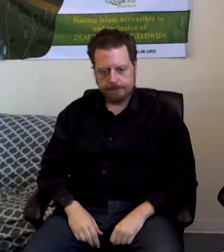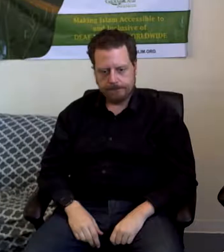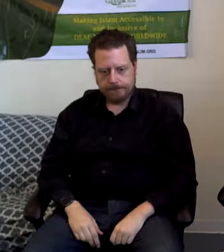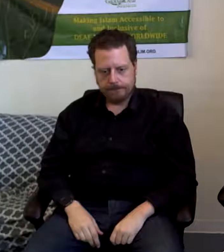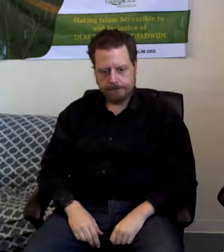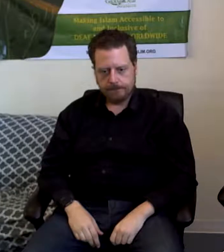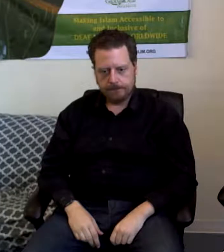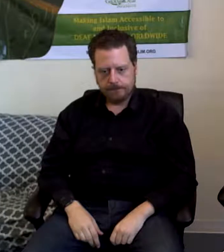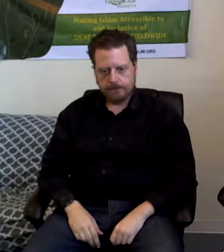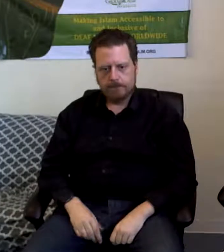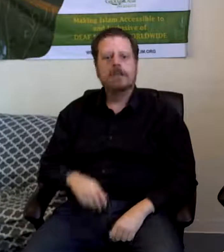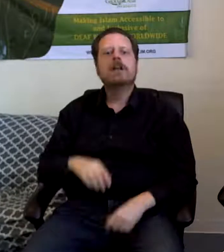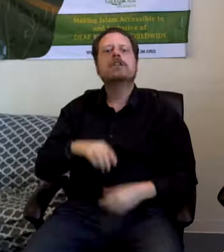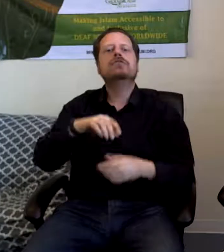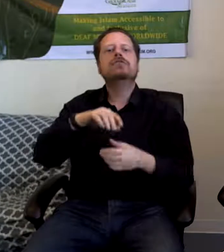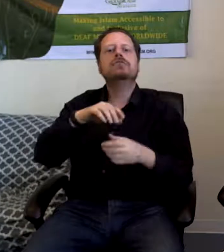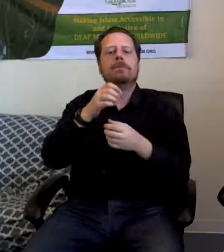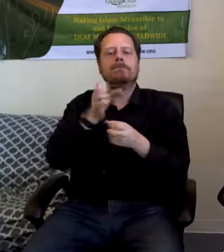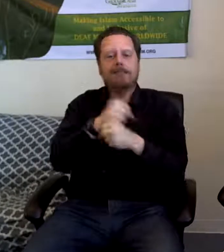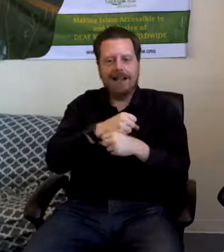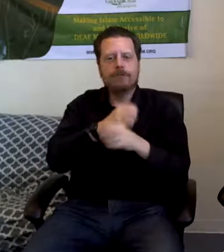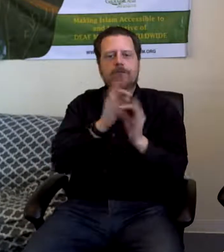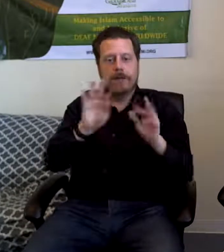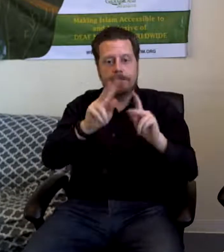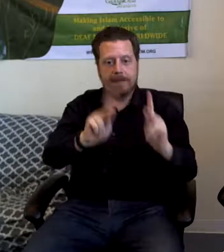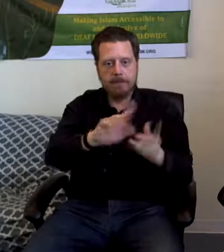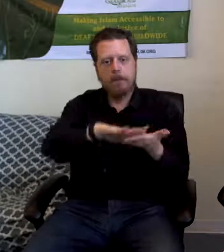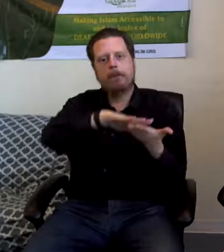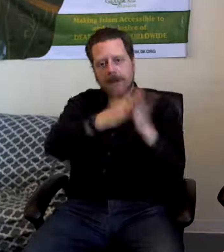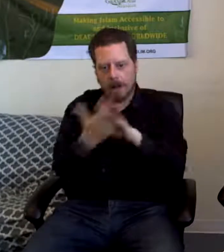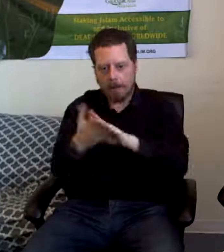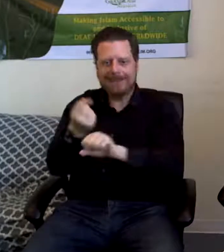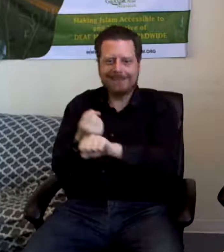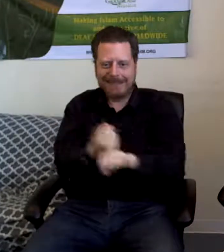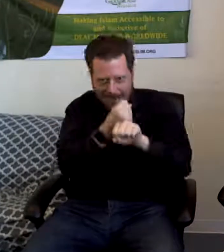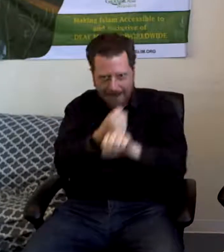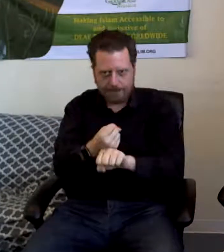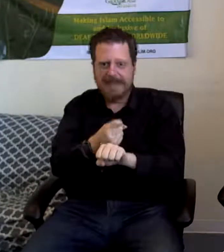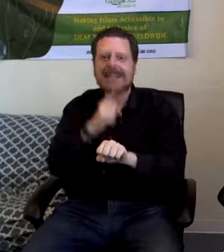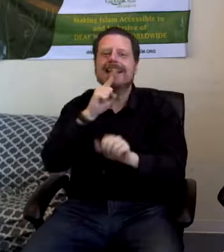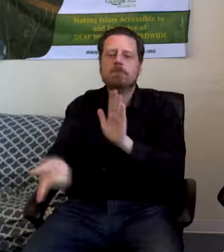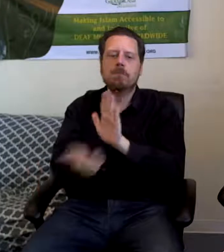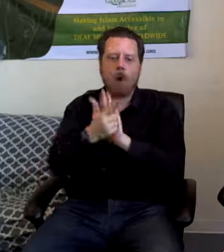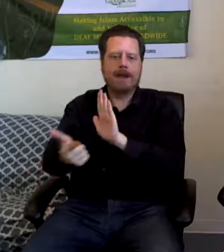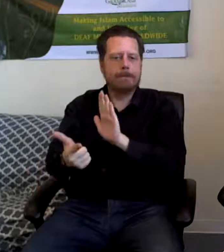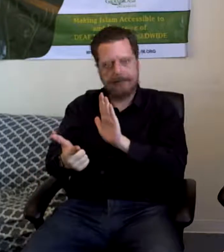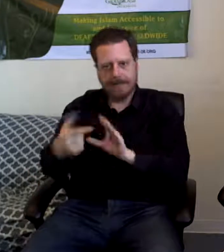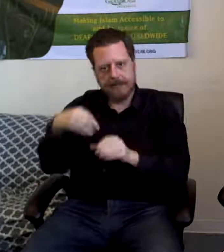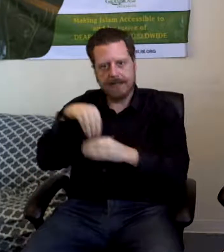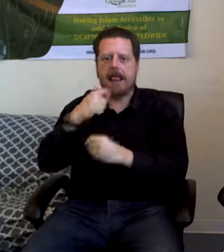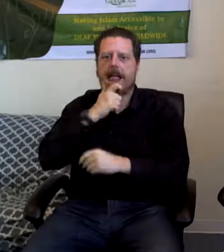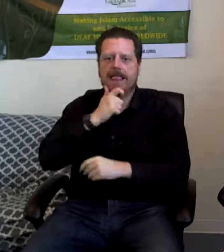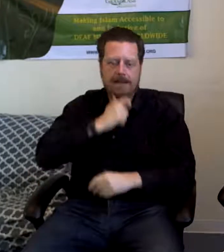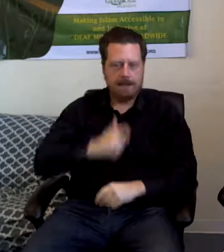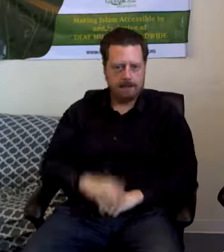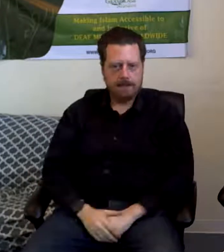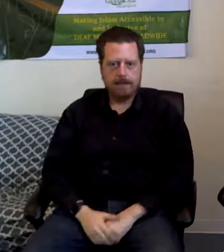So enslaving free people is absolutely prohibited.